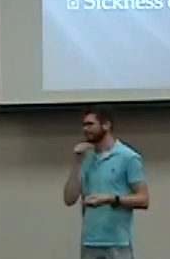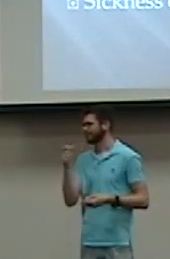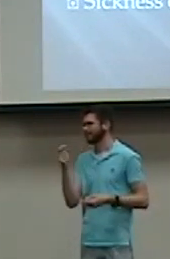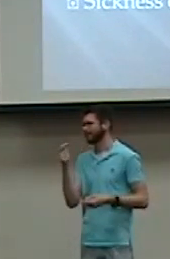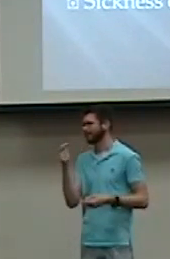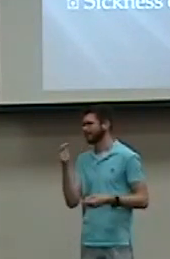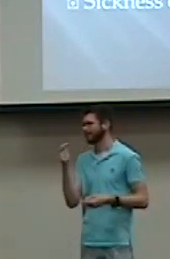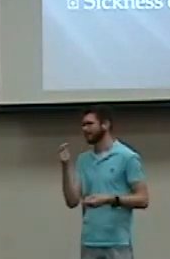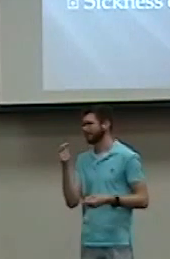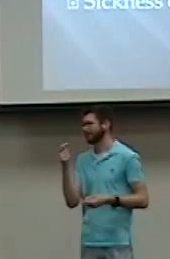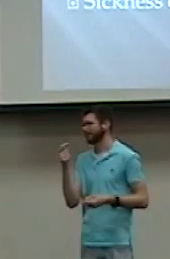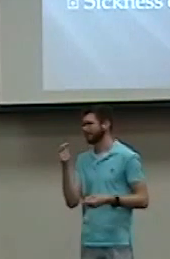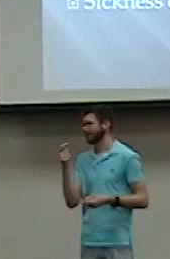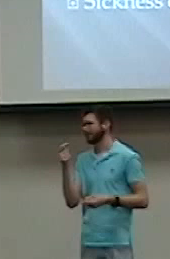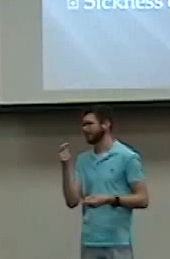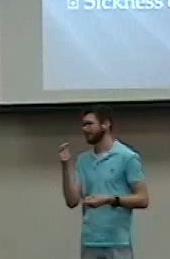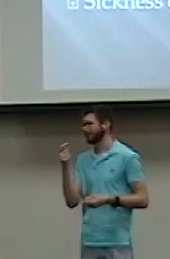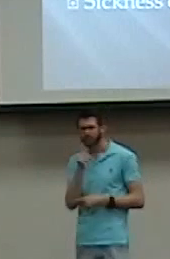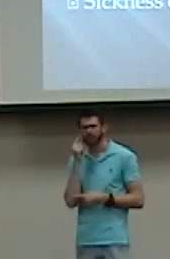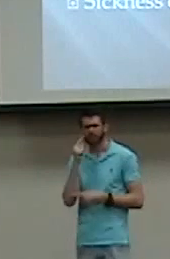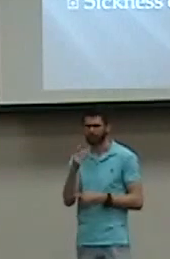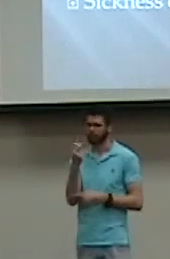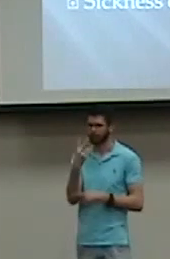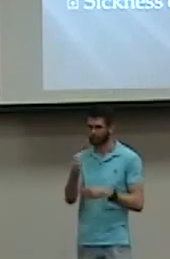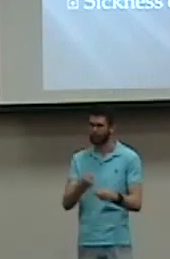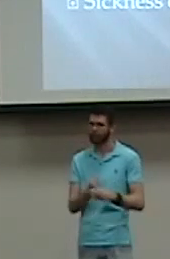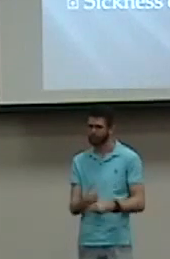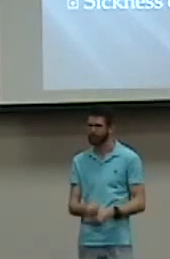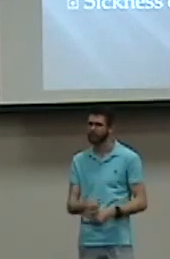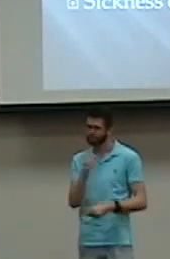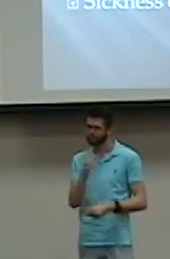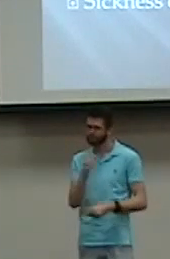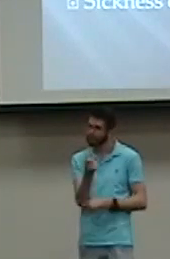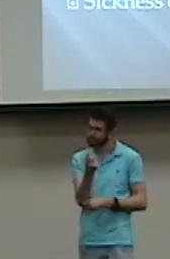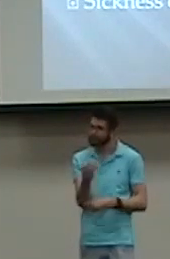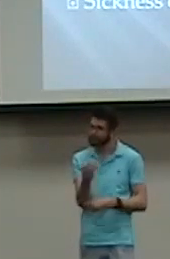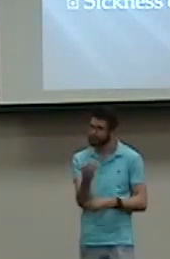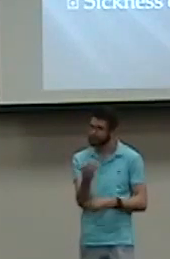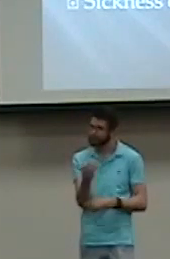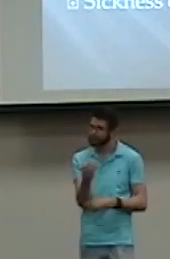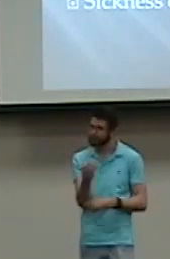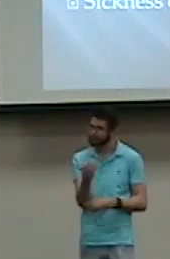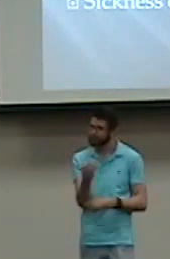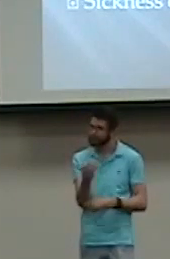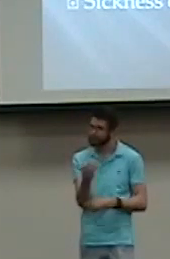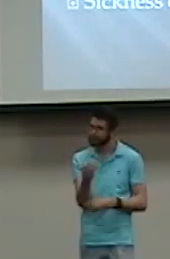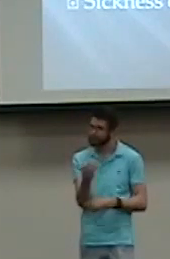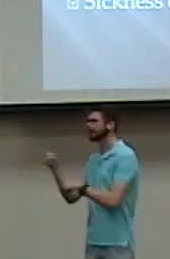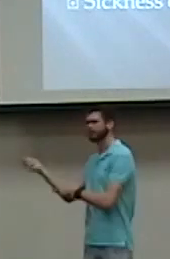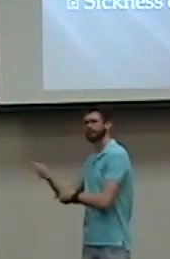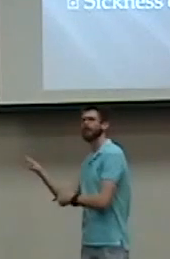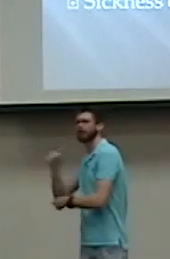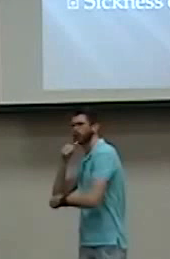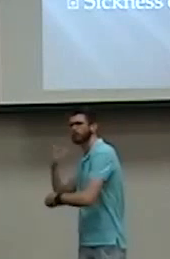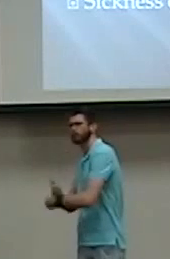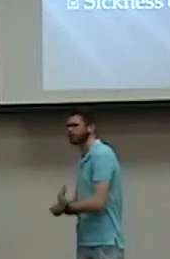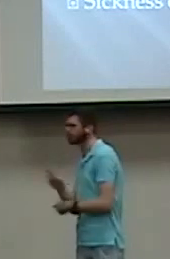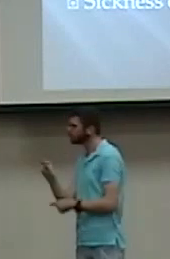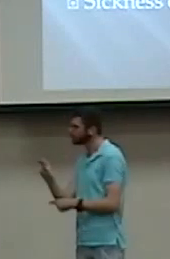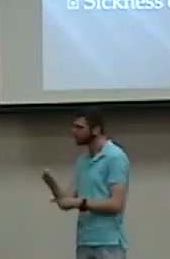while I go and deal with this family and prevent her from dying. But Christ doesn't do that. He deals with both on the same level